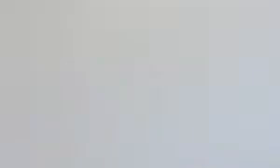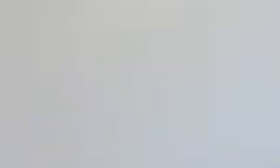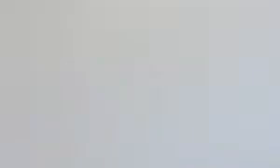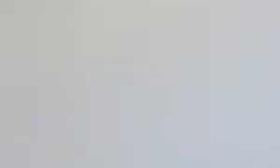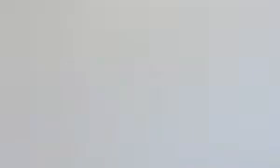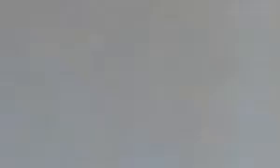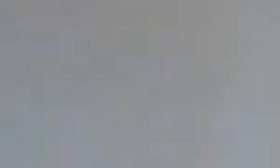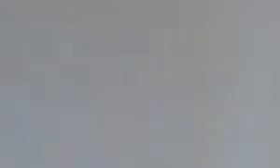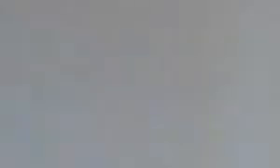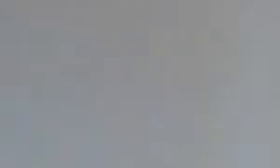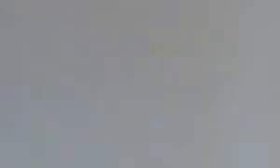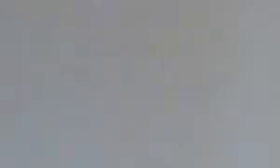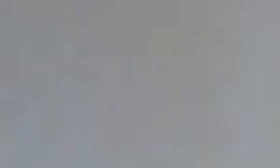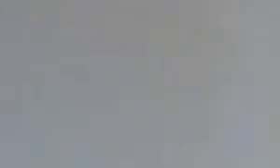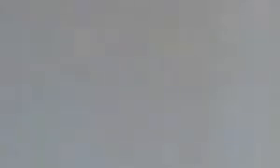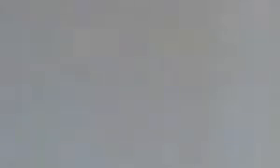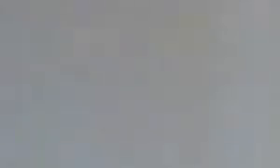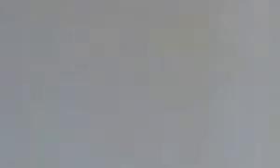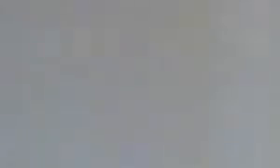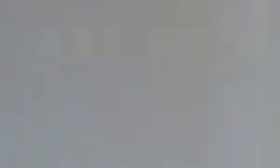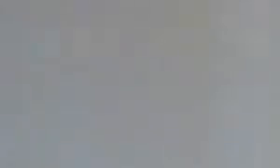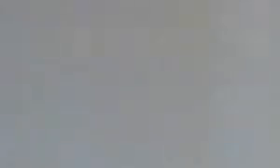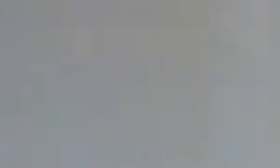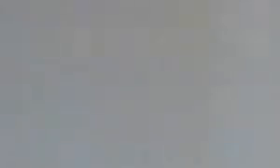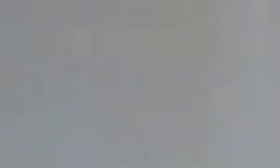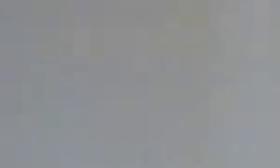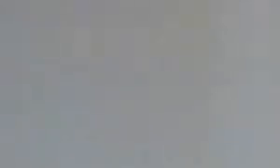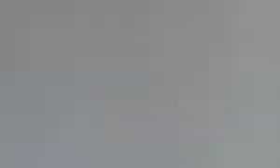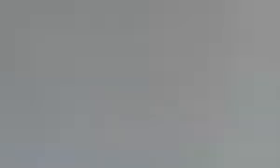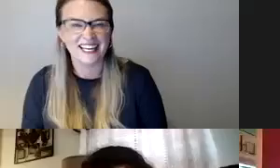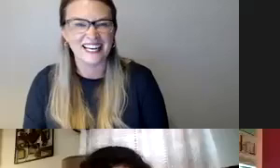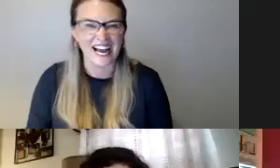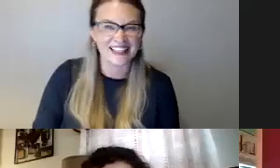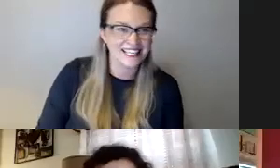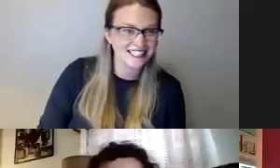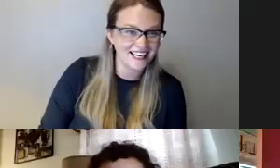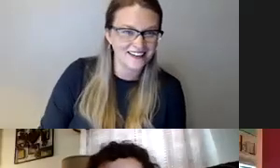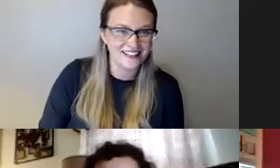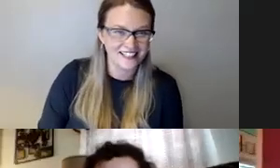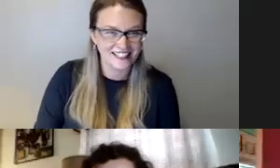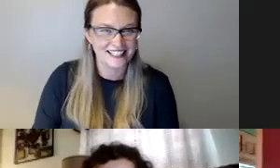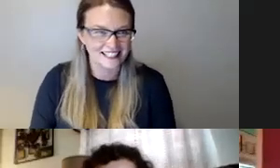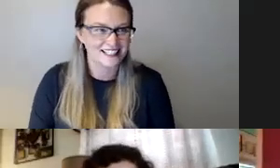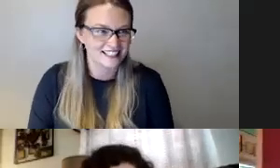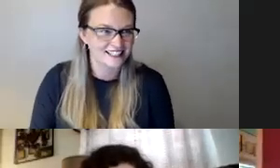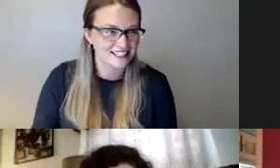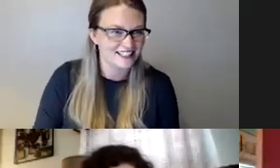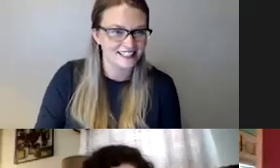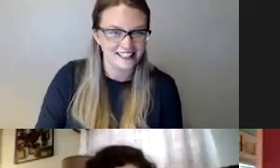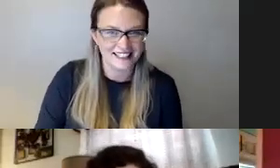I see some dancing. Someone got it. They feel good about it. Is that easier this time around or harder?